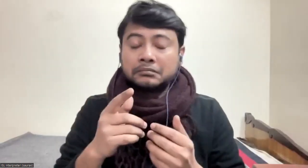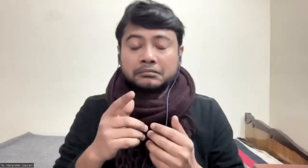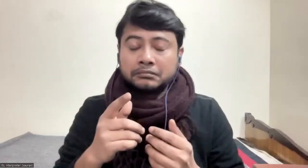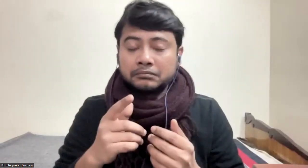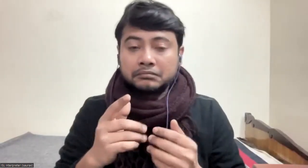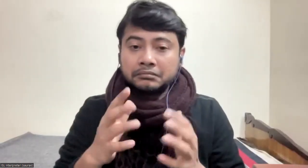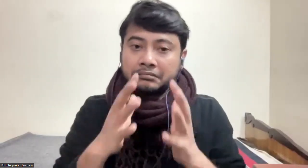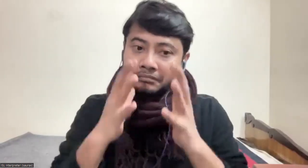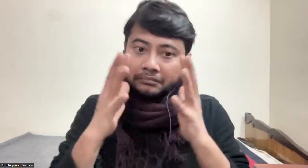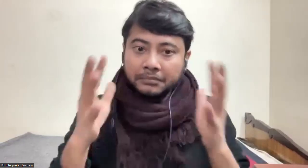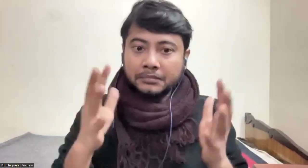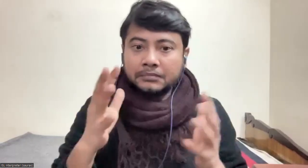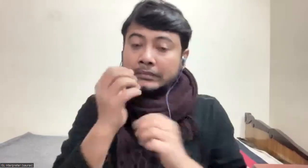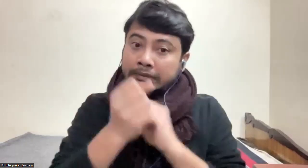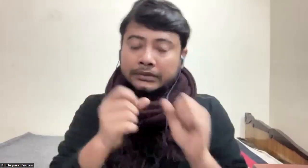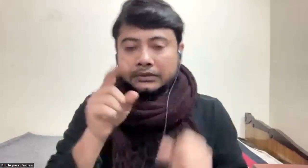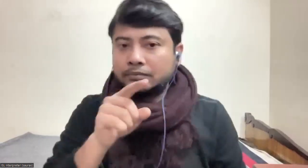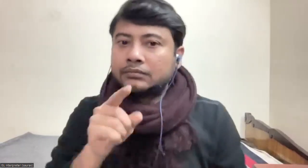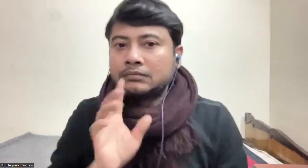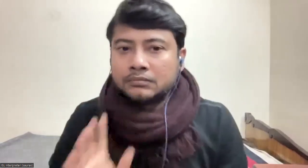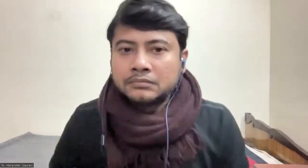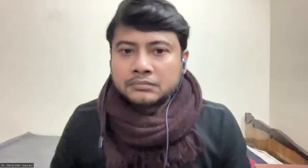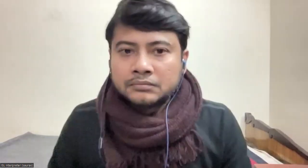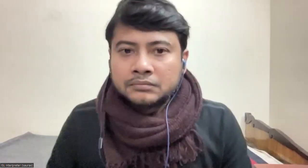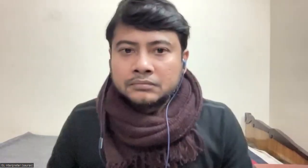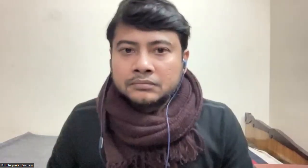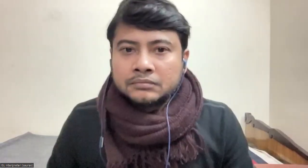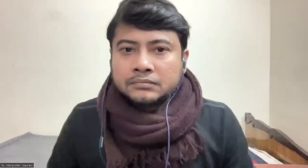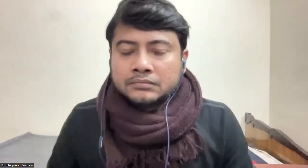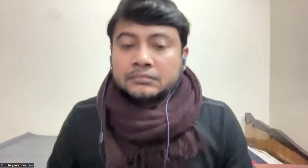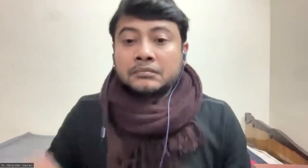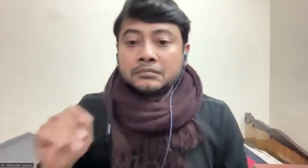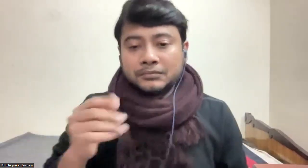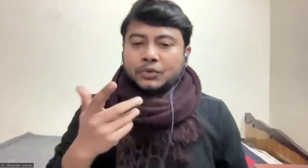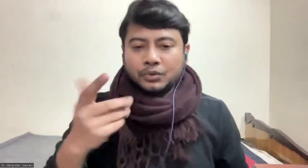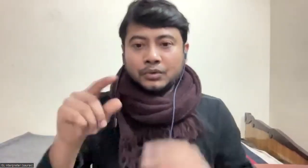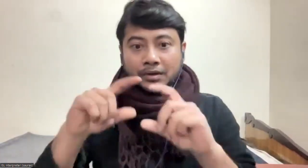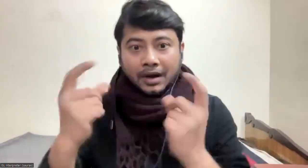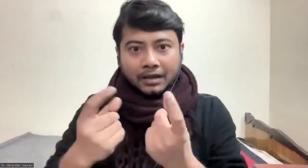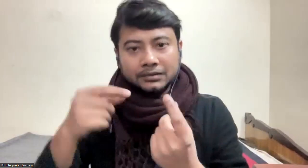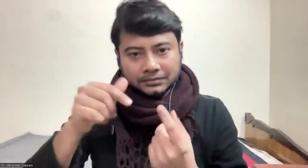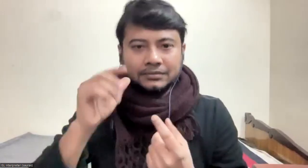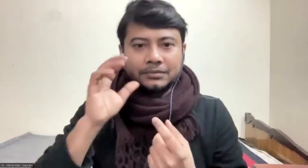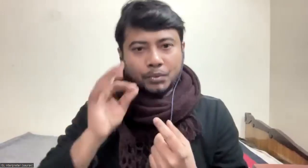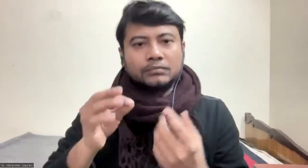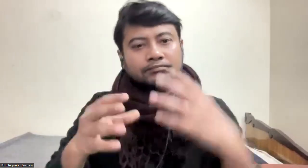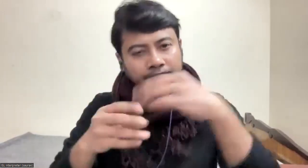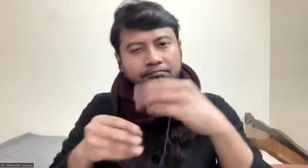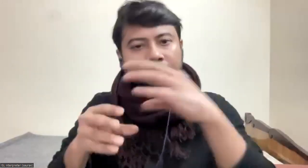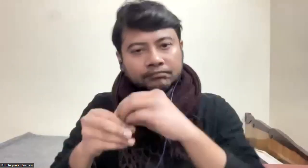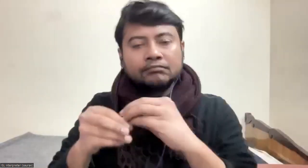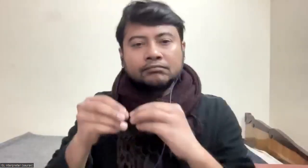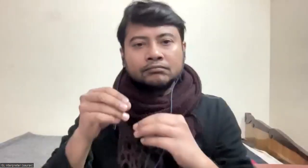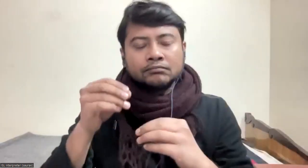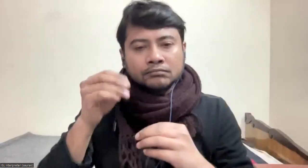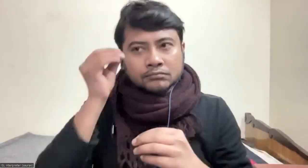mistake. So for that, we need to attend these classes. We need to understand our relationship with Krishna. We need to understand